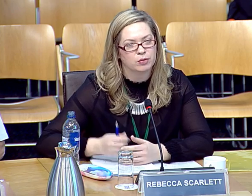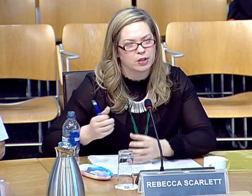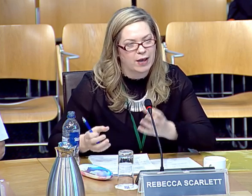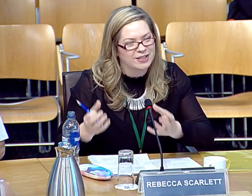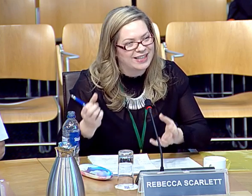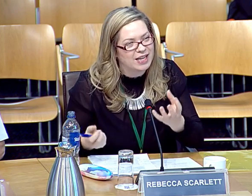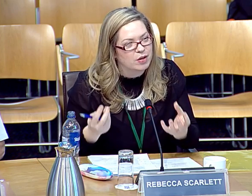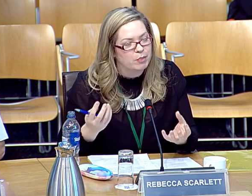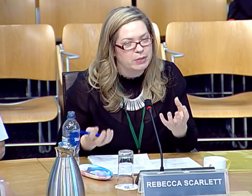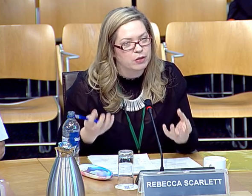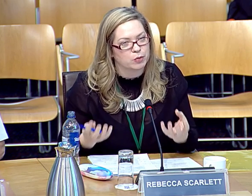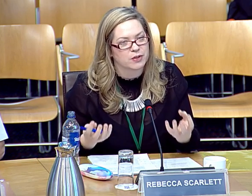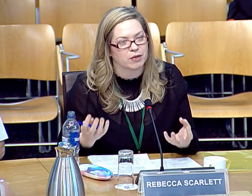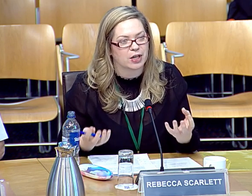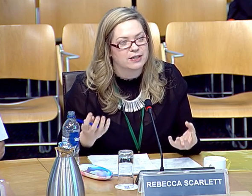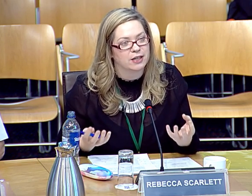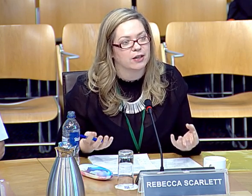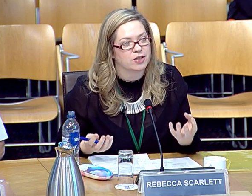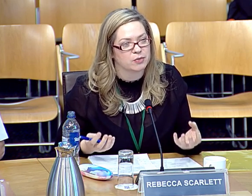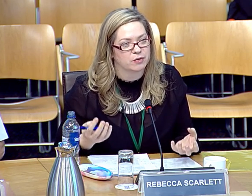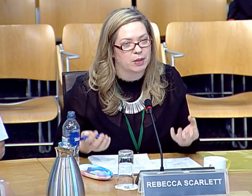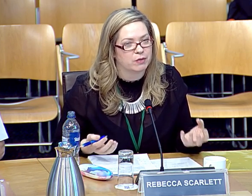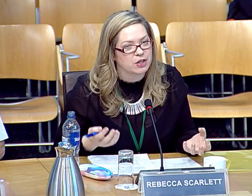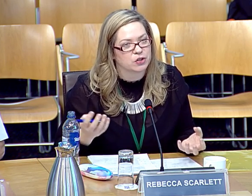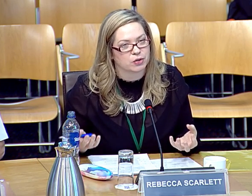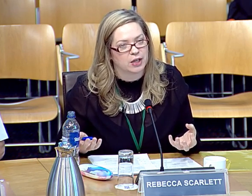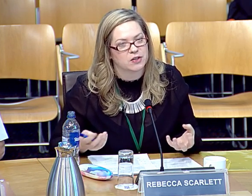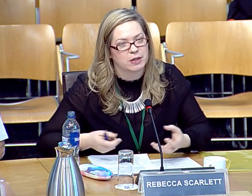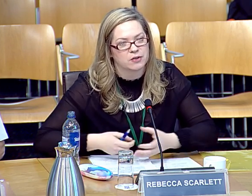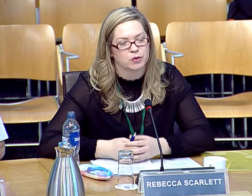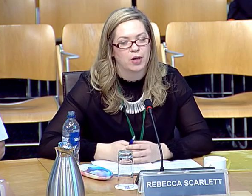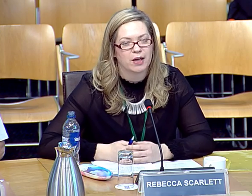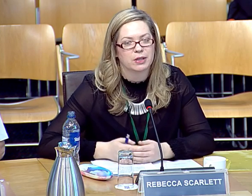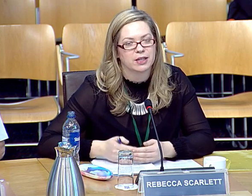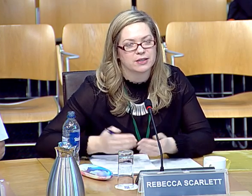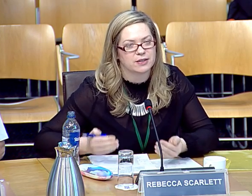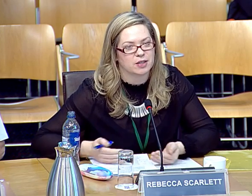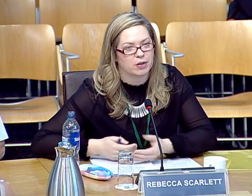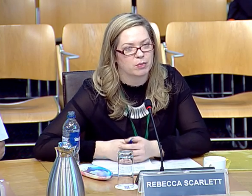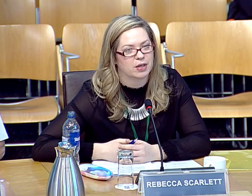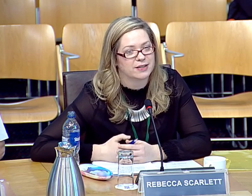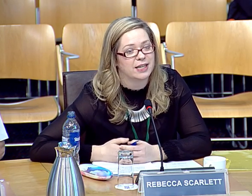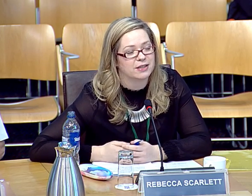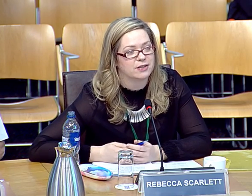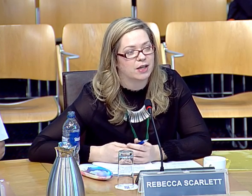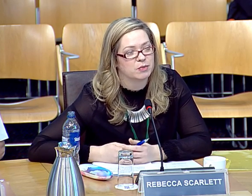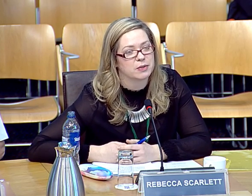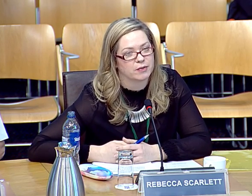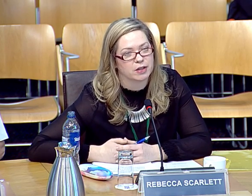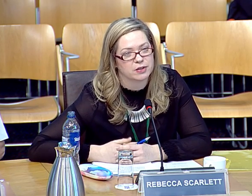that you have to, again, meet those kind of criteria in terms of deprivation or care experience. So we'd like to see some of them extended specifically for